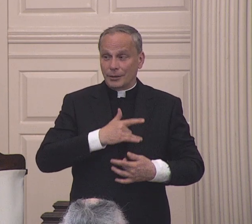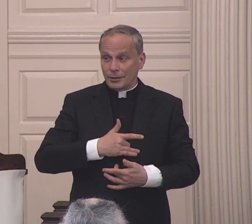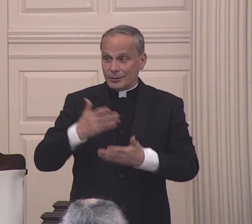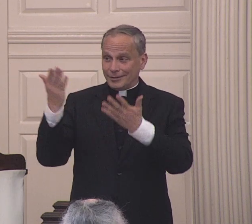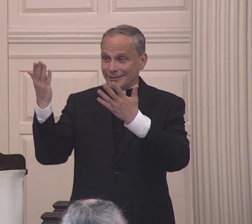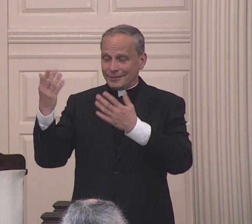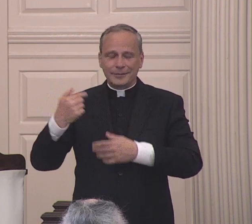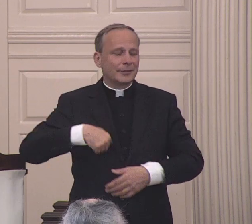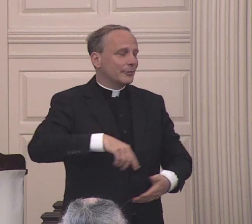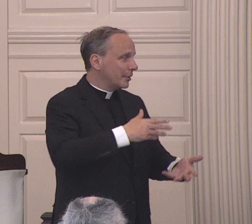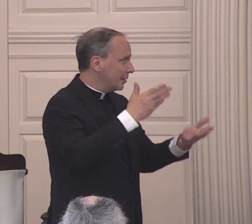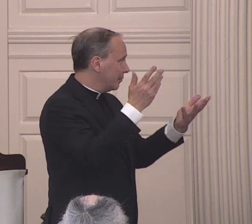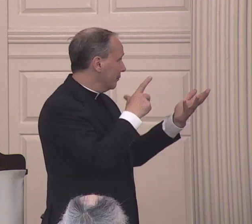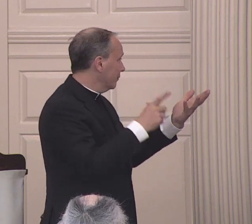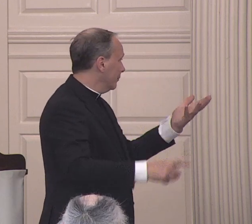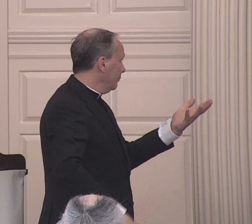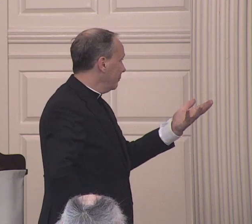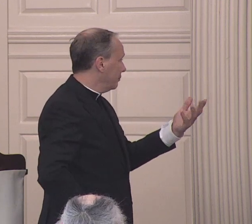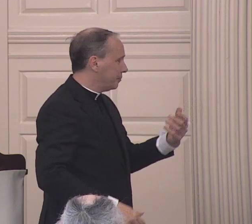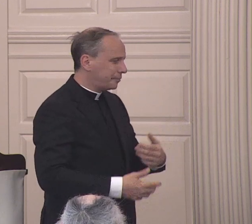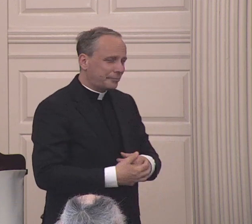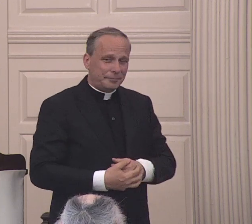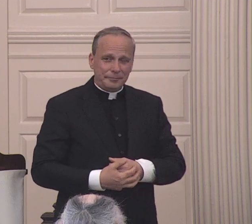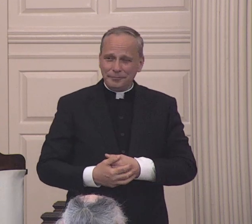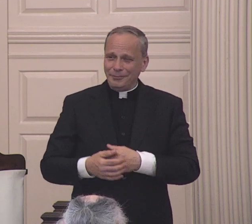Lift up your hearts.